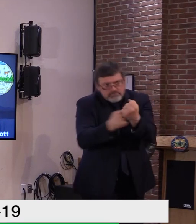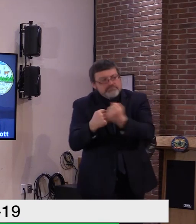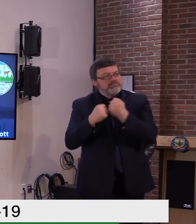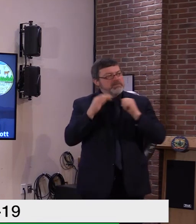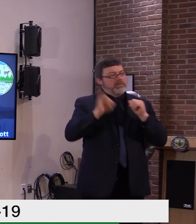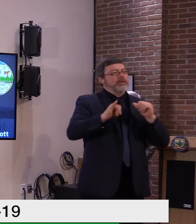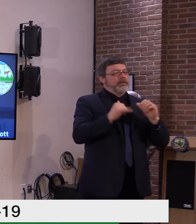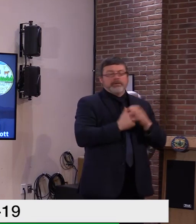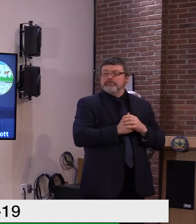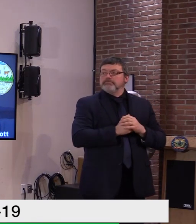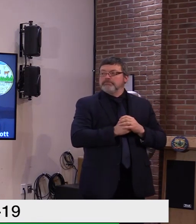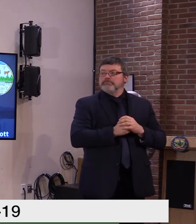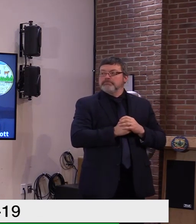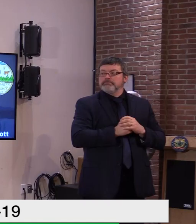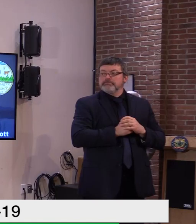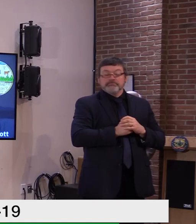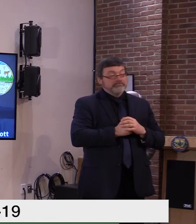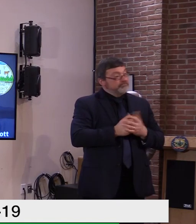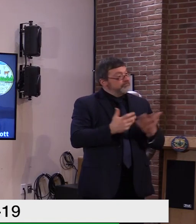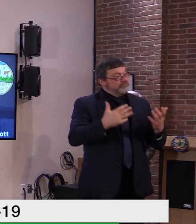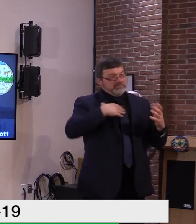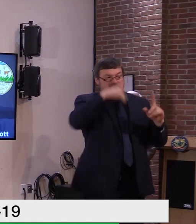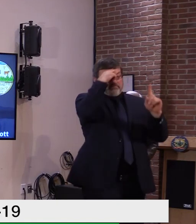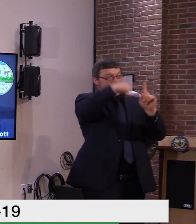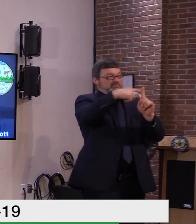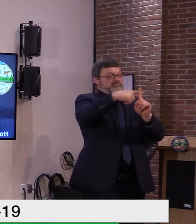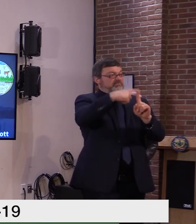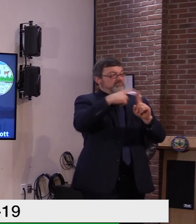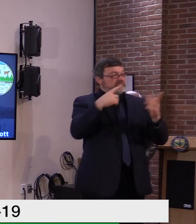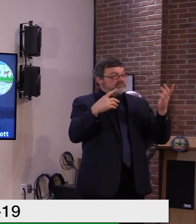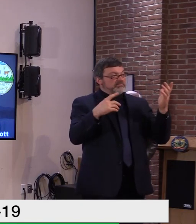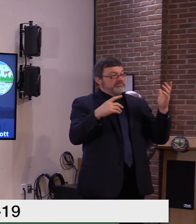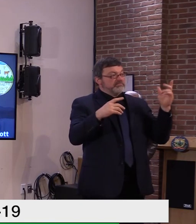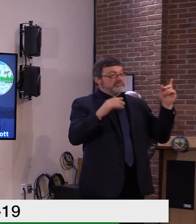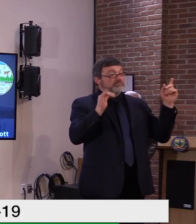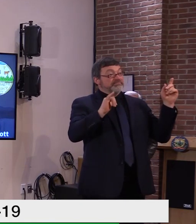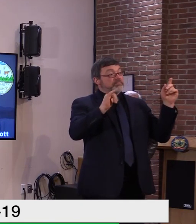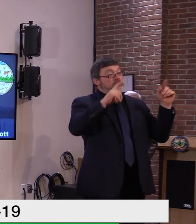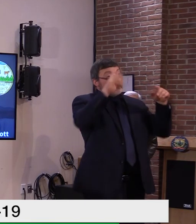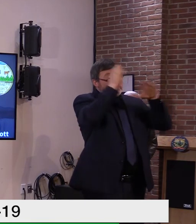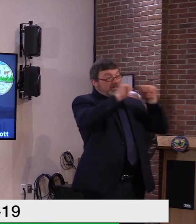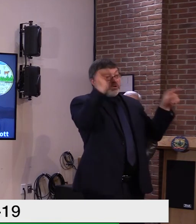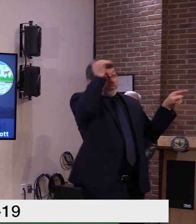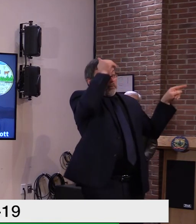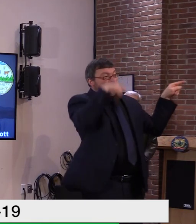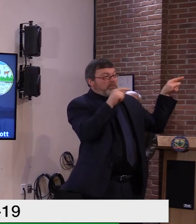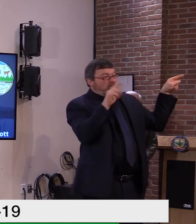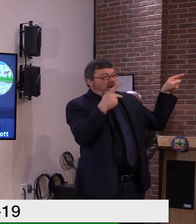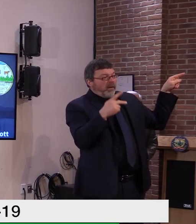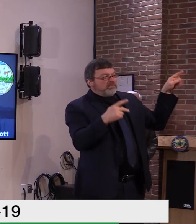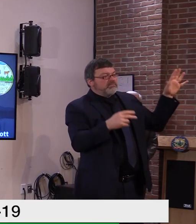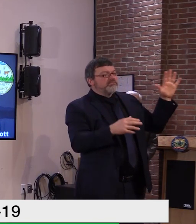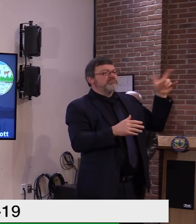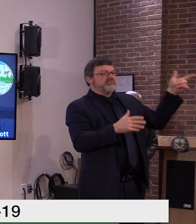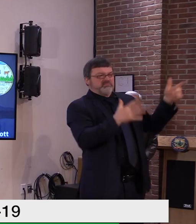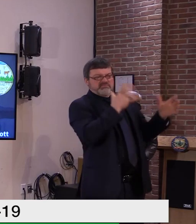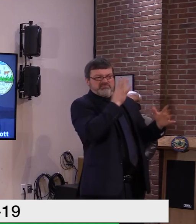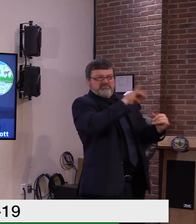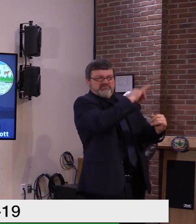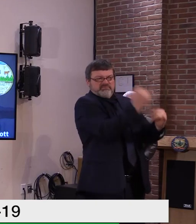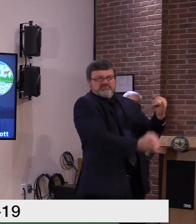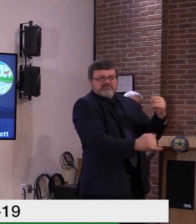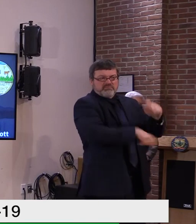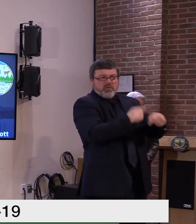ways to go. And I know that in talking with Senator Sanders, Senator Leahy, and Congressman Welch, that